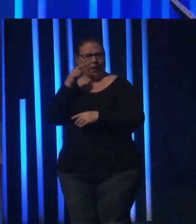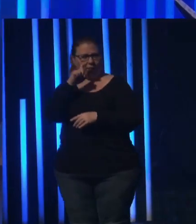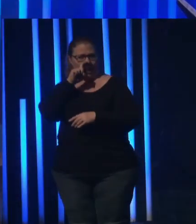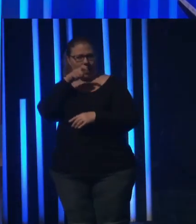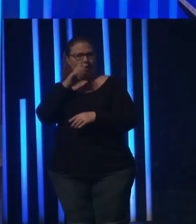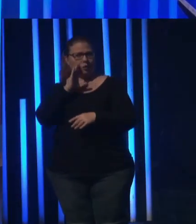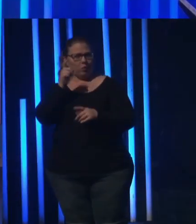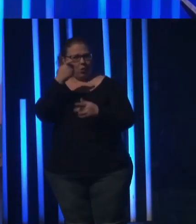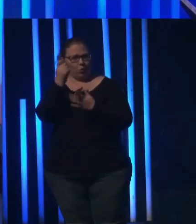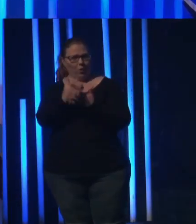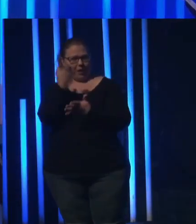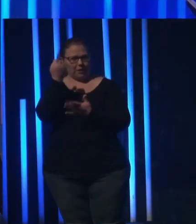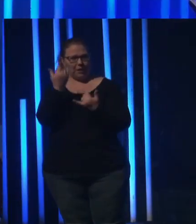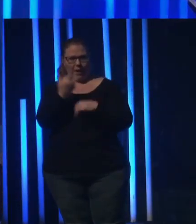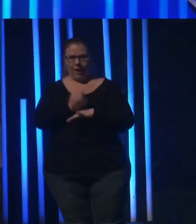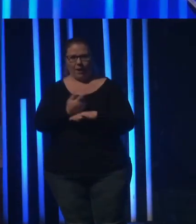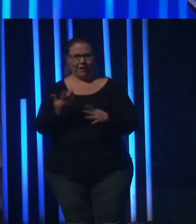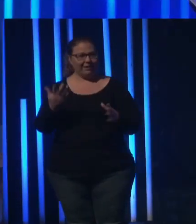today?